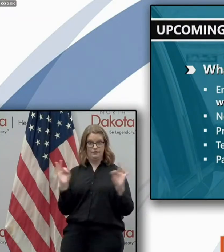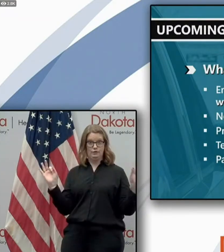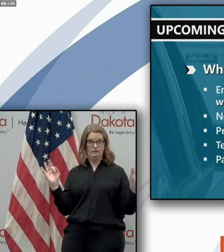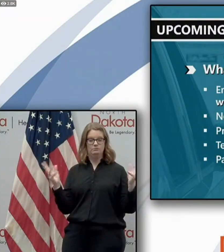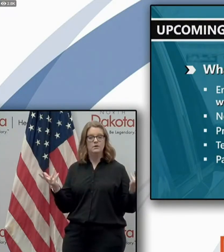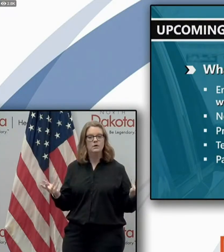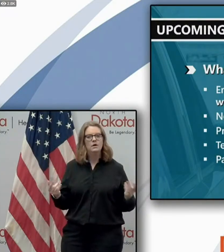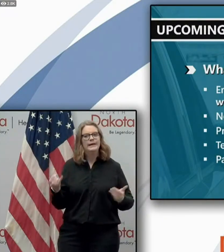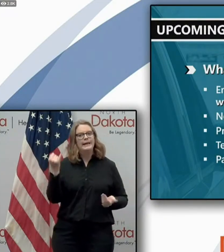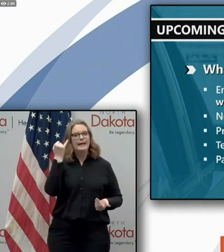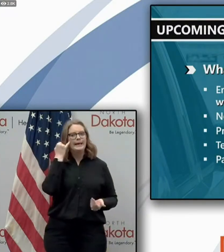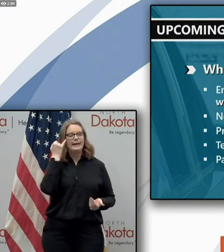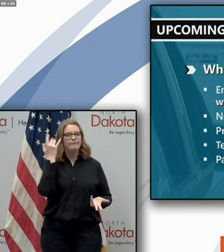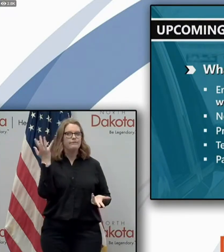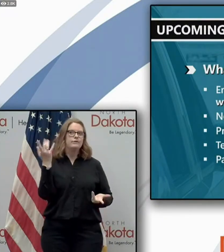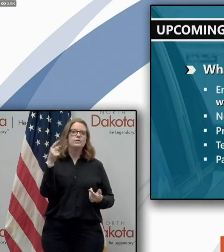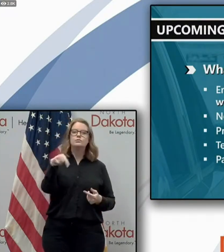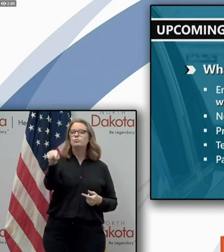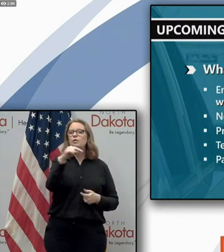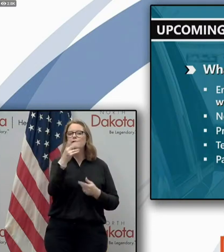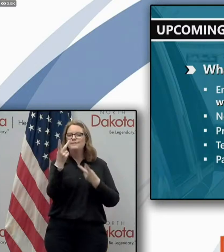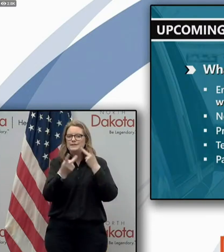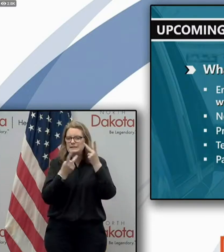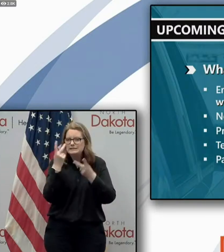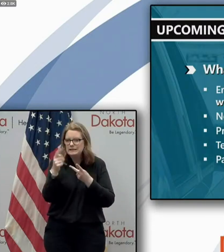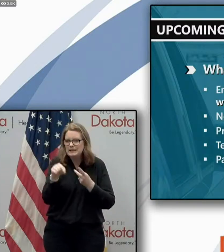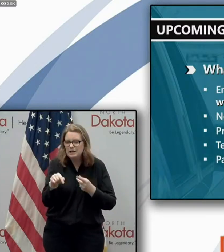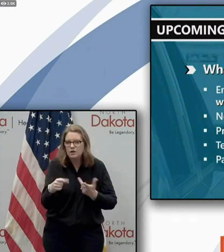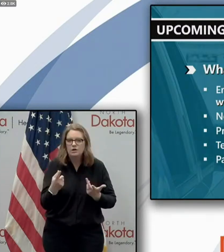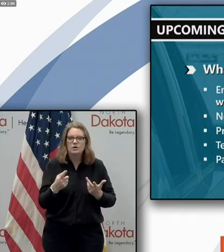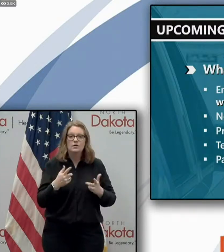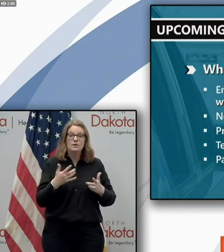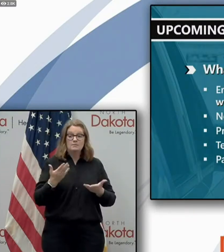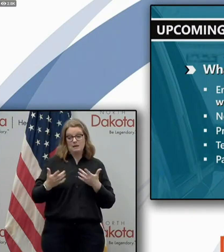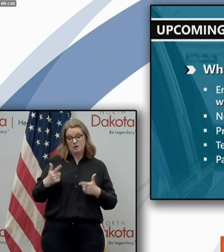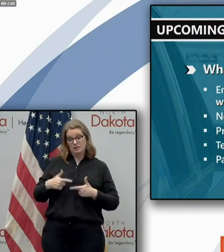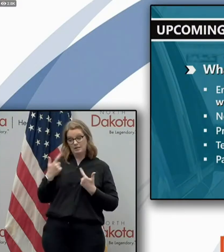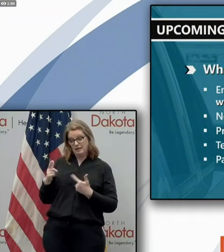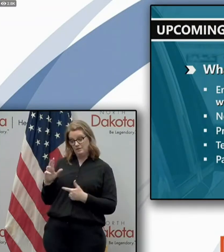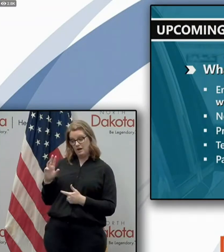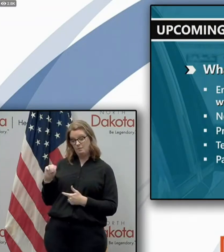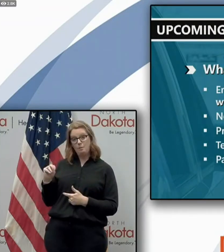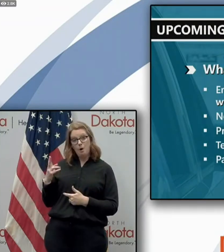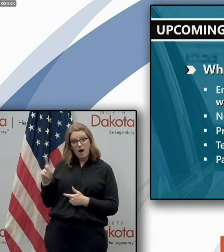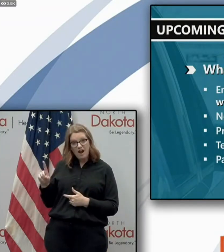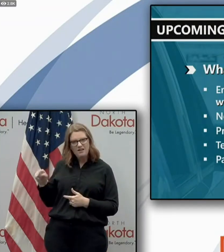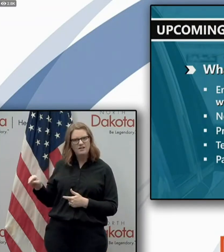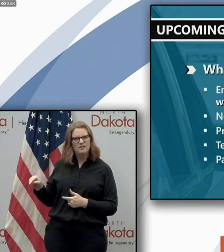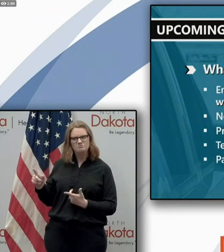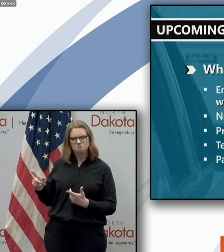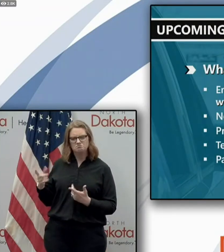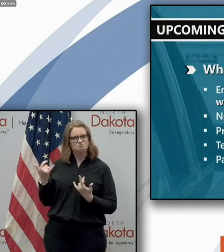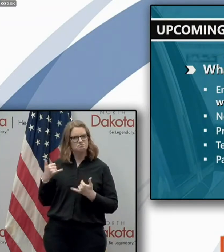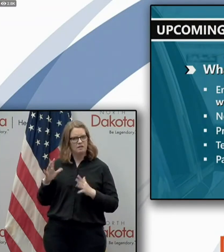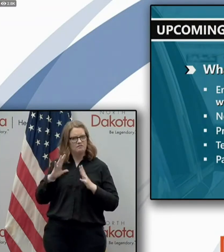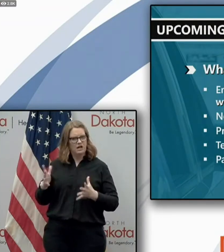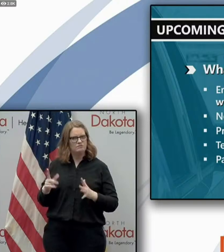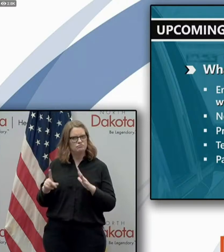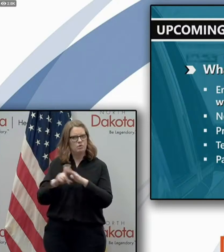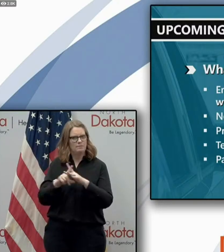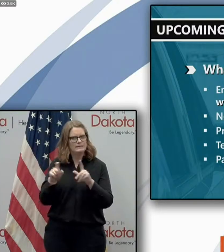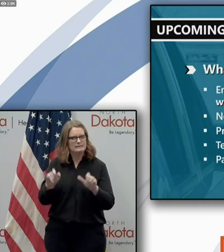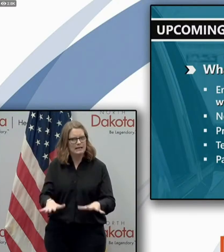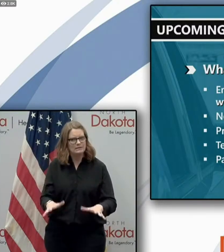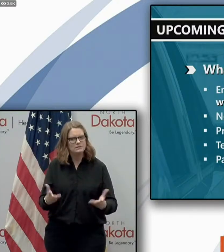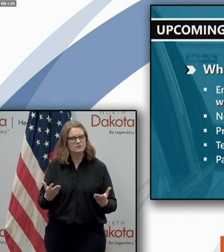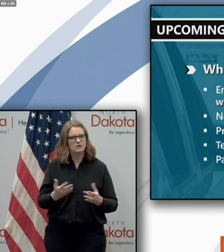is visiting, if you're someone who lives on the Moorhead side of the metro area, you can still get a test. Those numbers